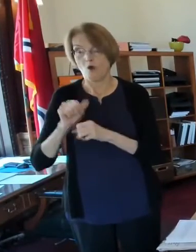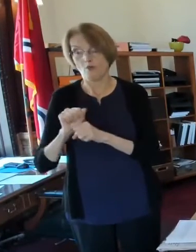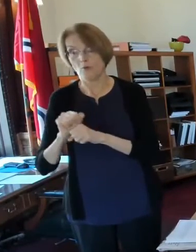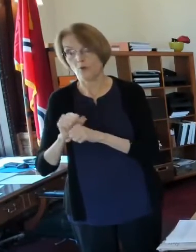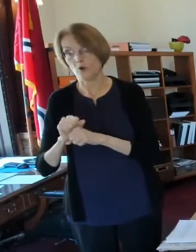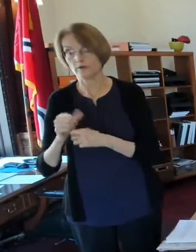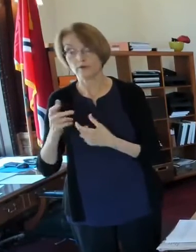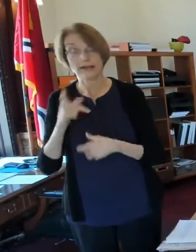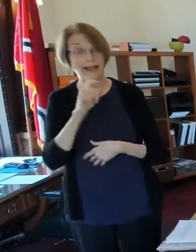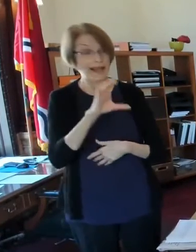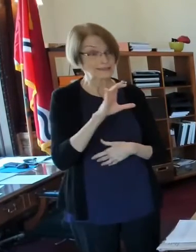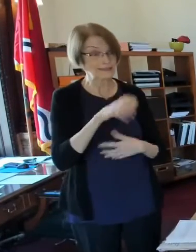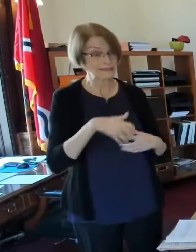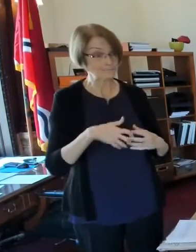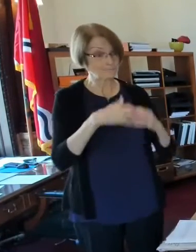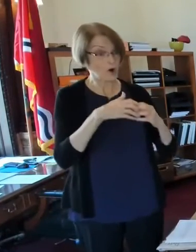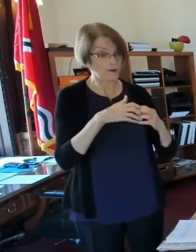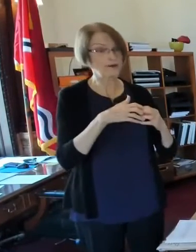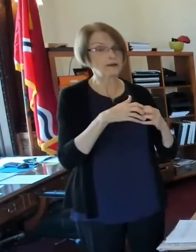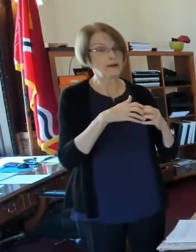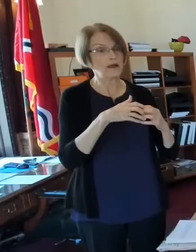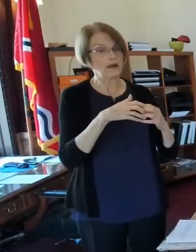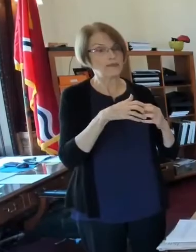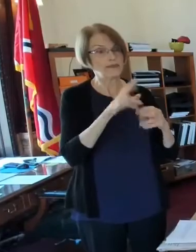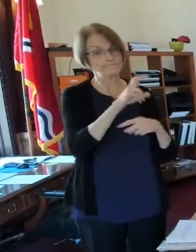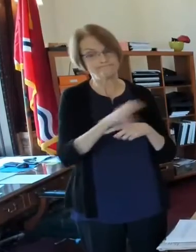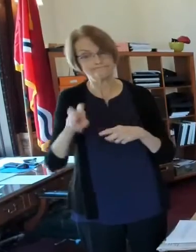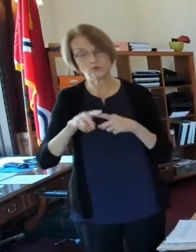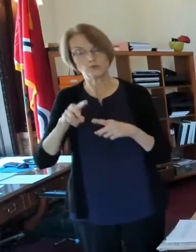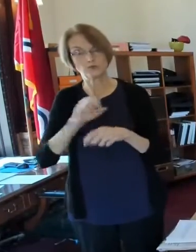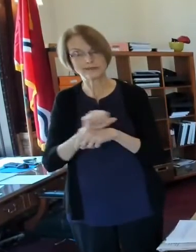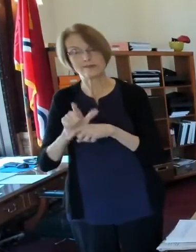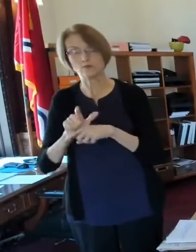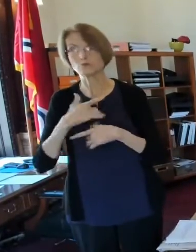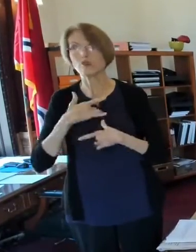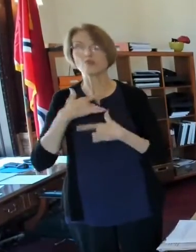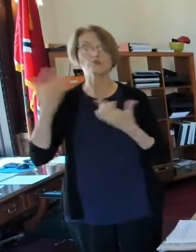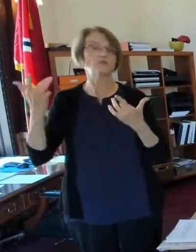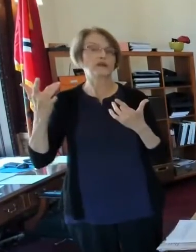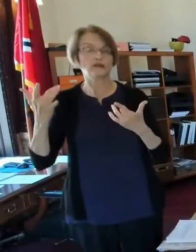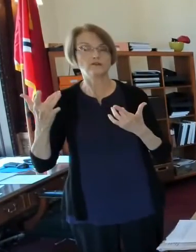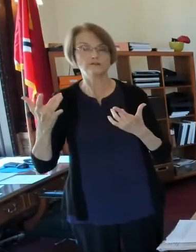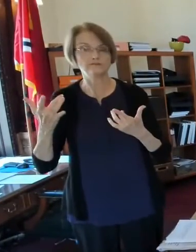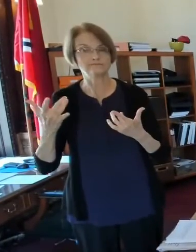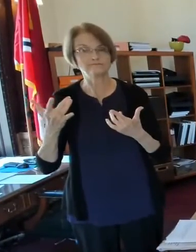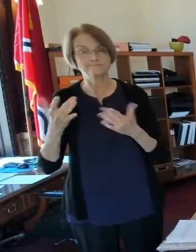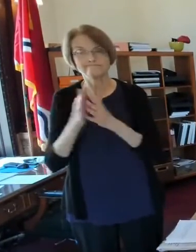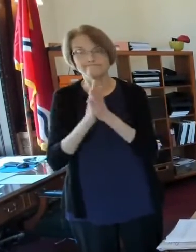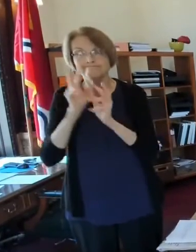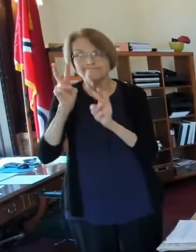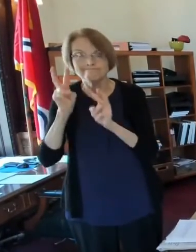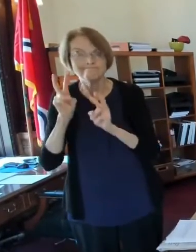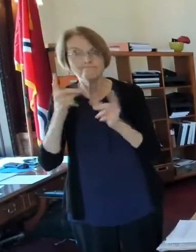from Kansas City to St. Louis, we're thrilled about it, thrilled at what it's gonna do.